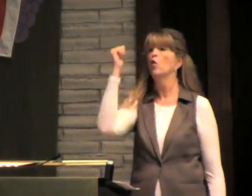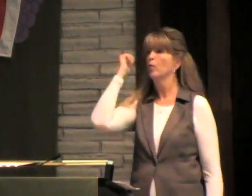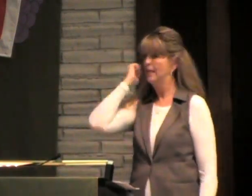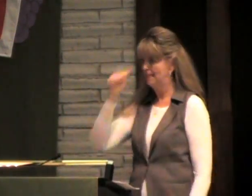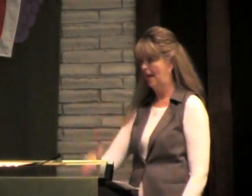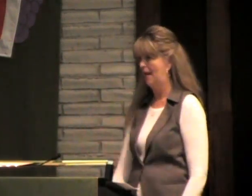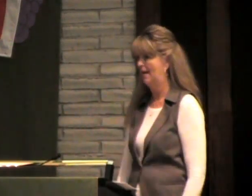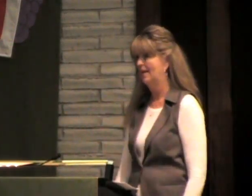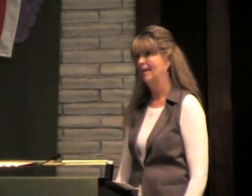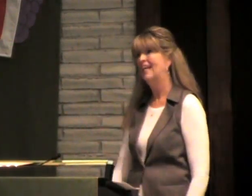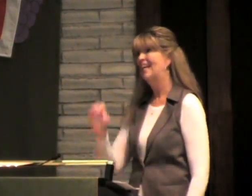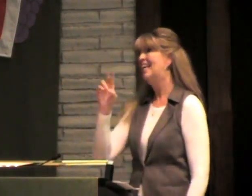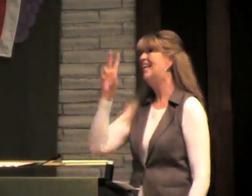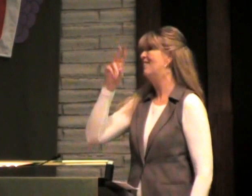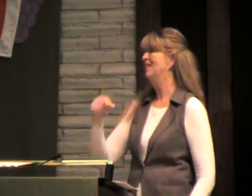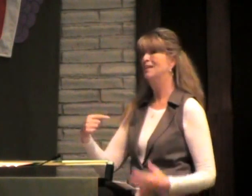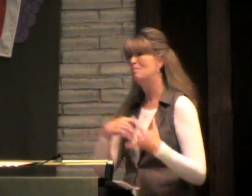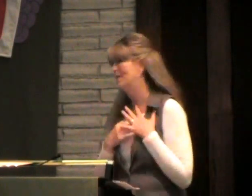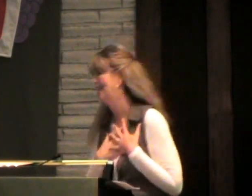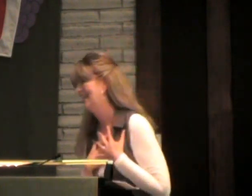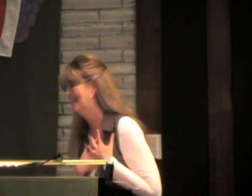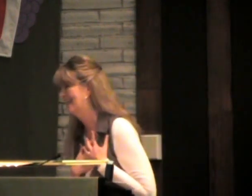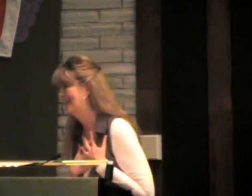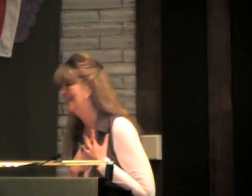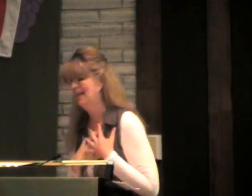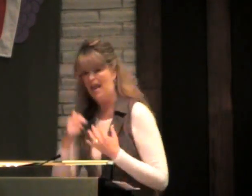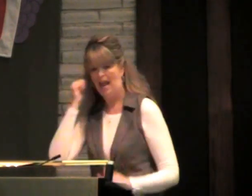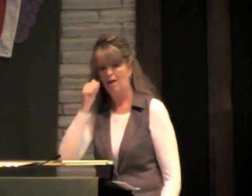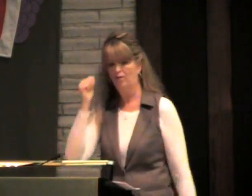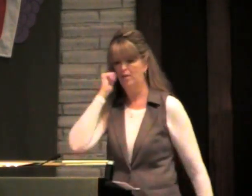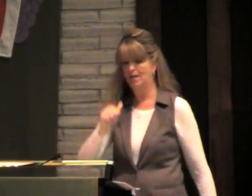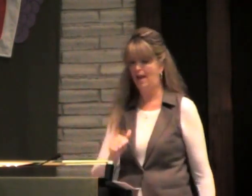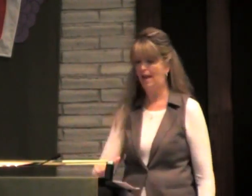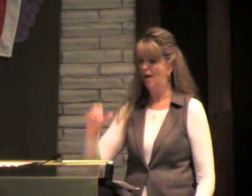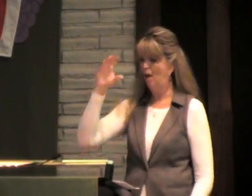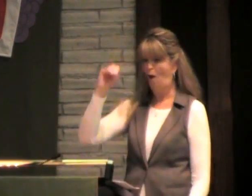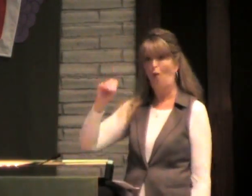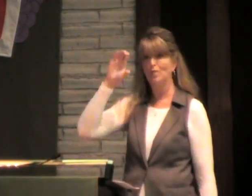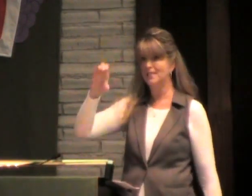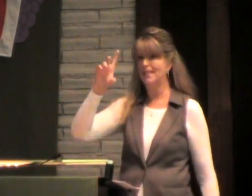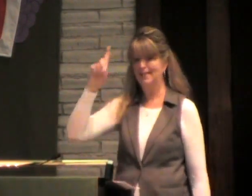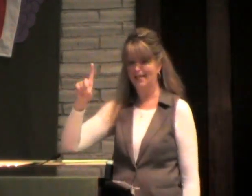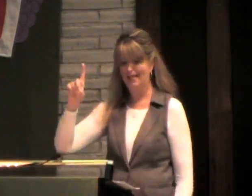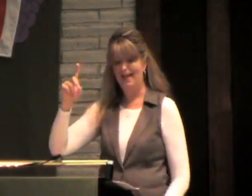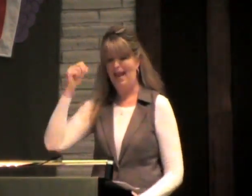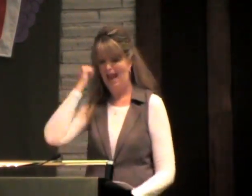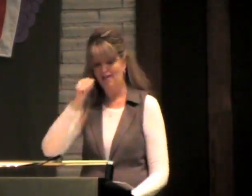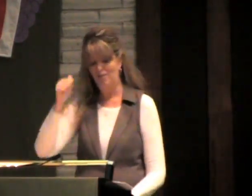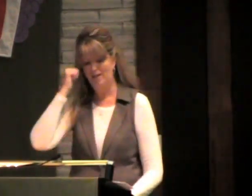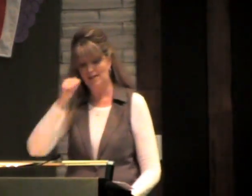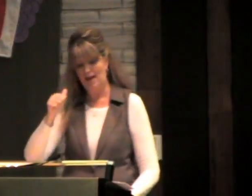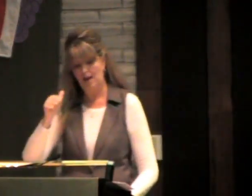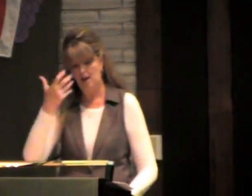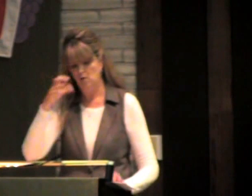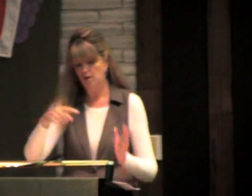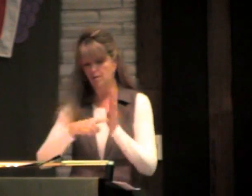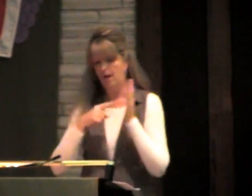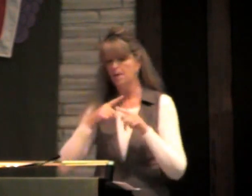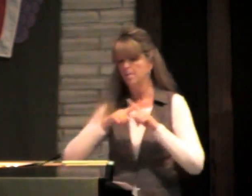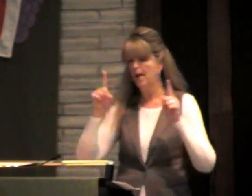it every day. Even me, every day. That obsessive compulsive disorder,